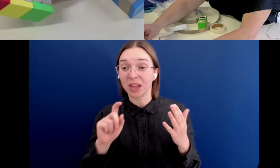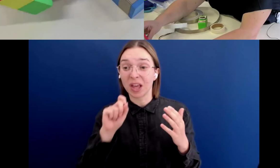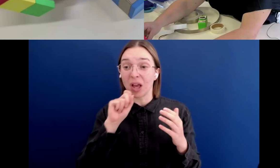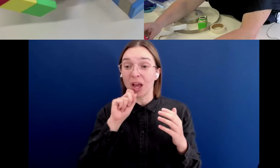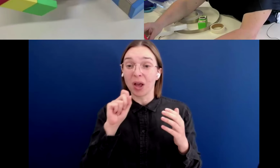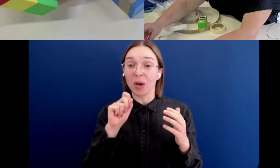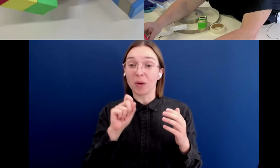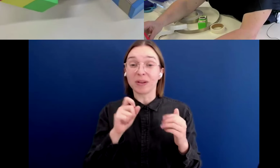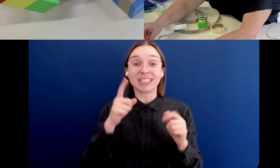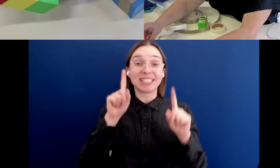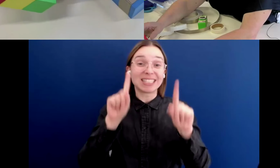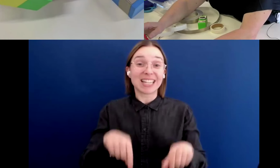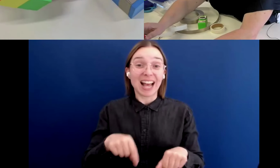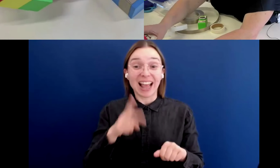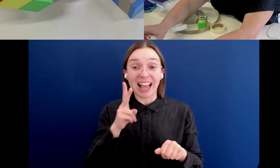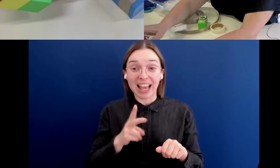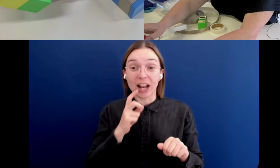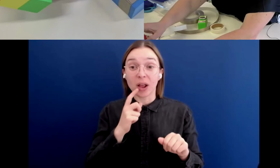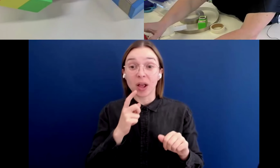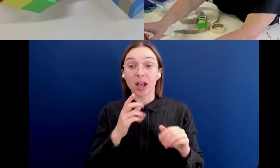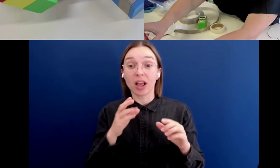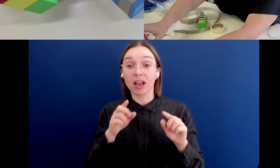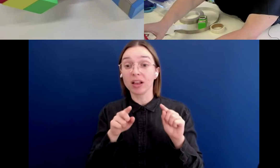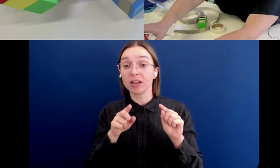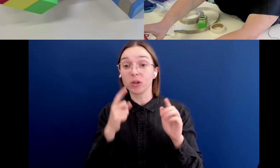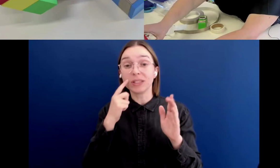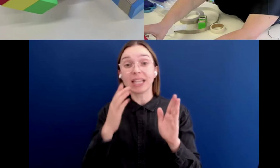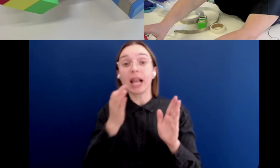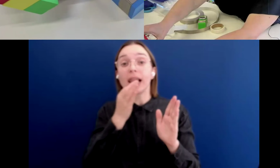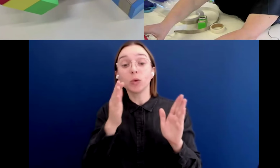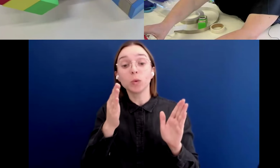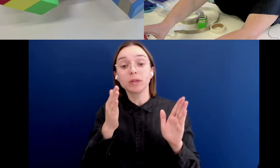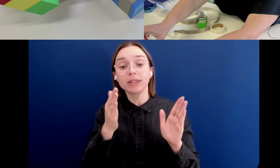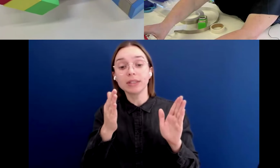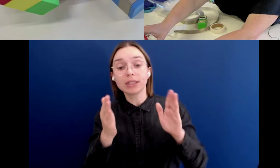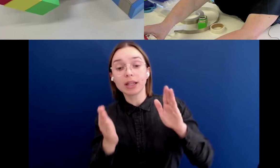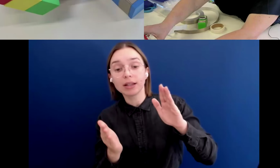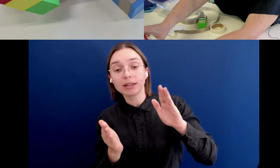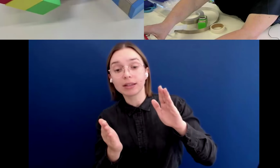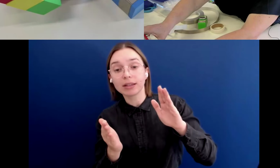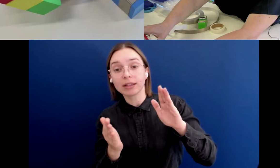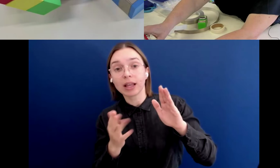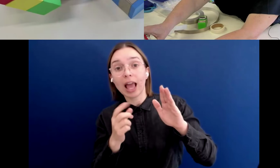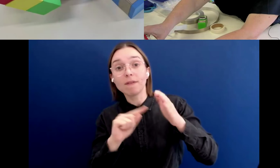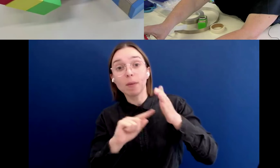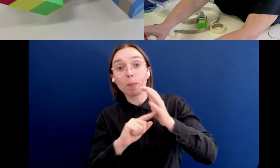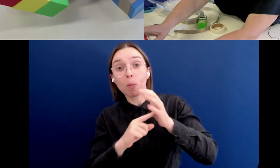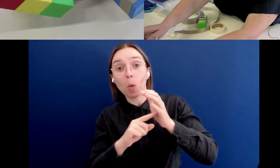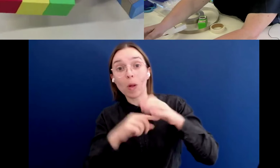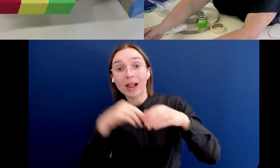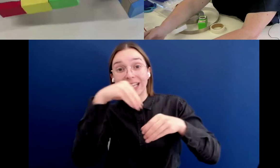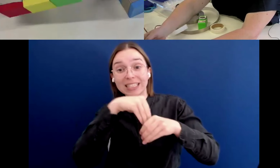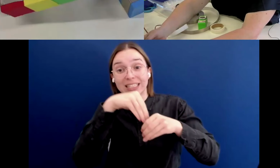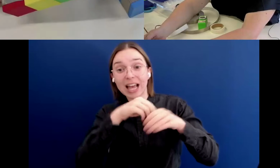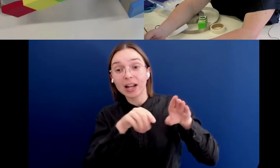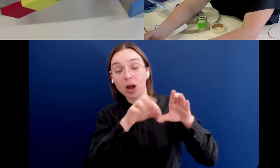seconds. So when we've got it tilted this direction, there's a little ball in there and it falls to the end and you have no